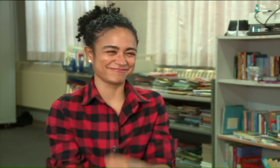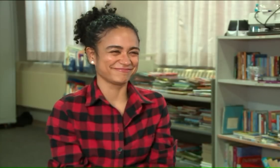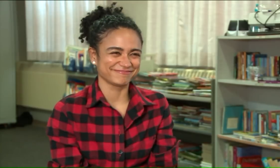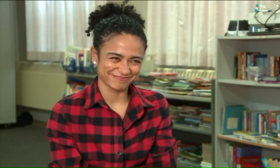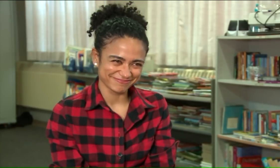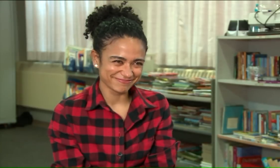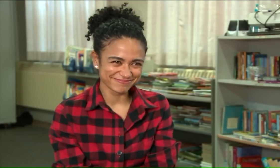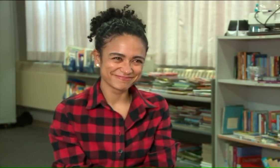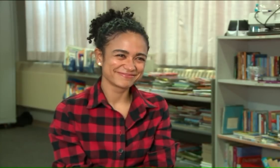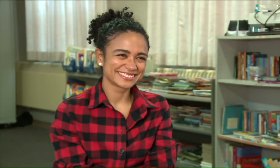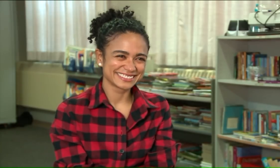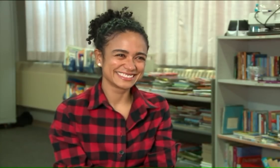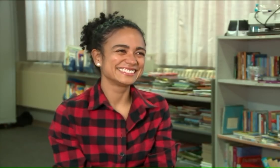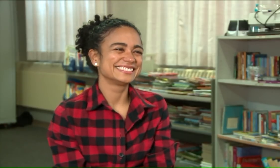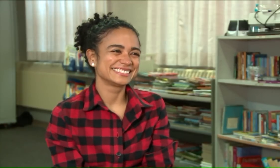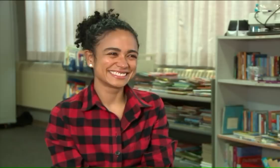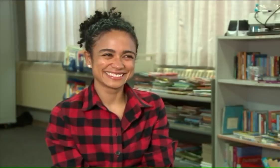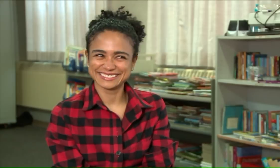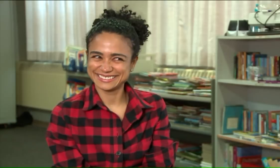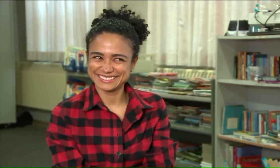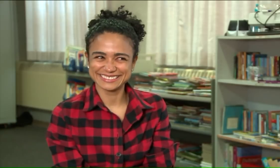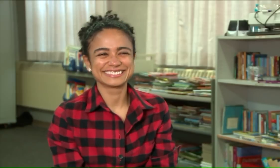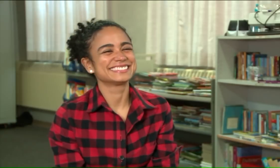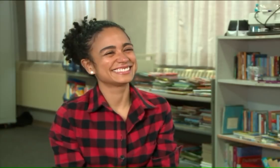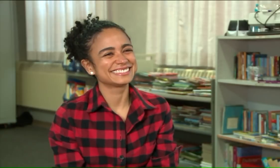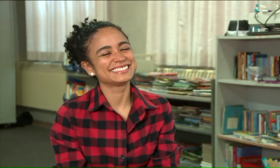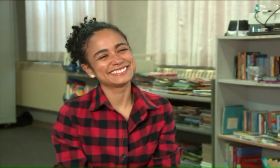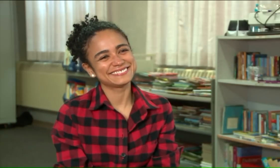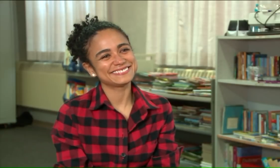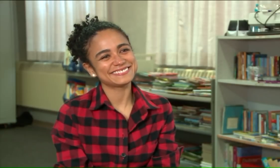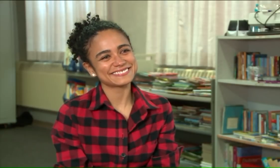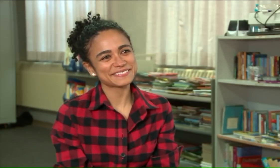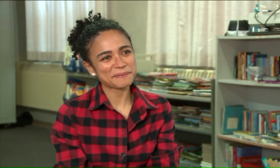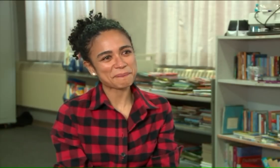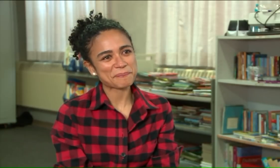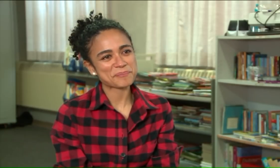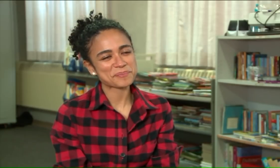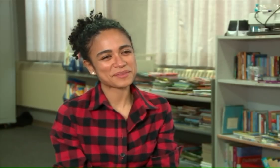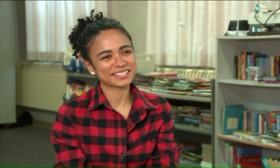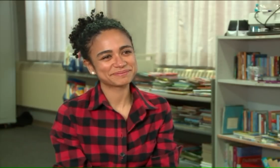I don't think I need an interpreter for that. We'll have more with Lauren coming up later on. You can get more